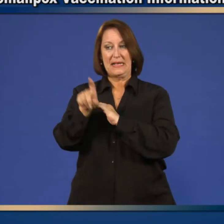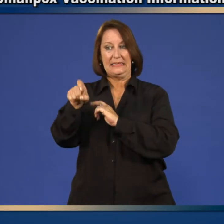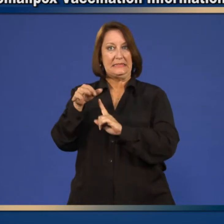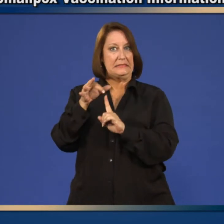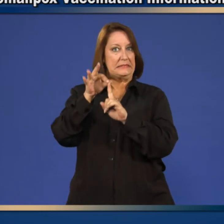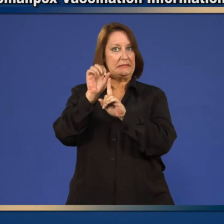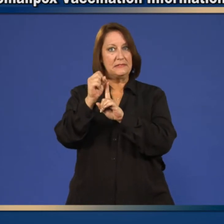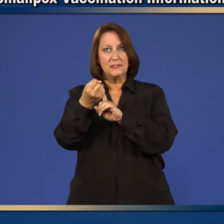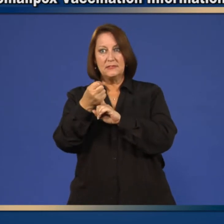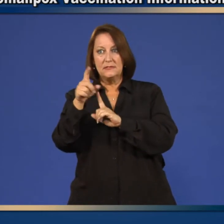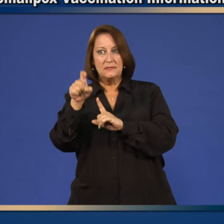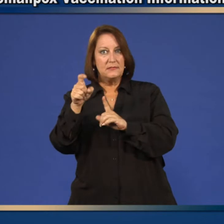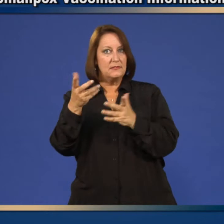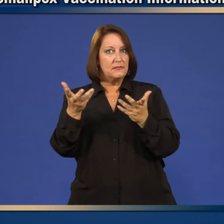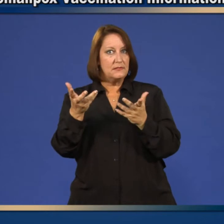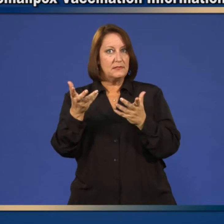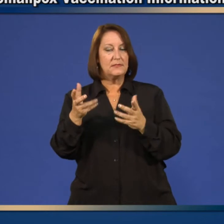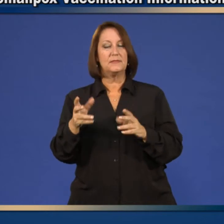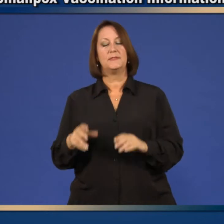pregnancy?